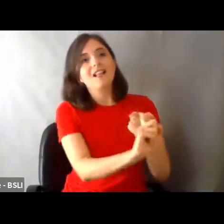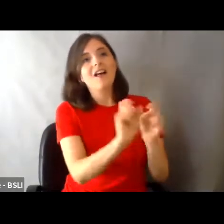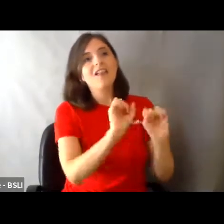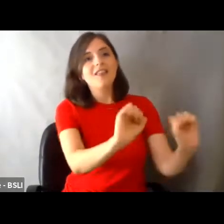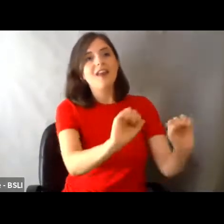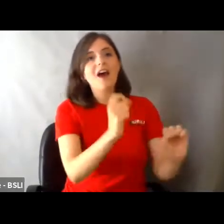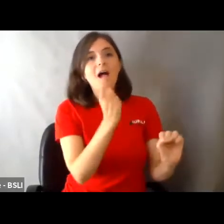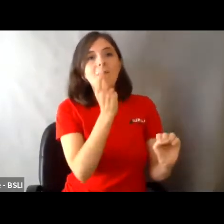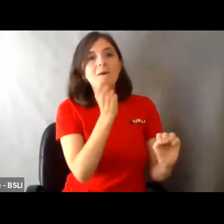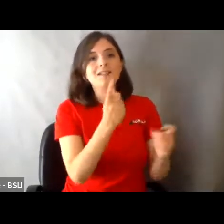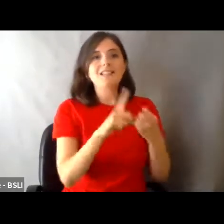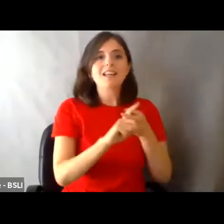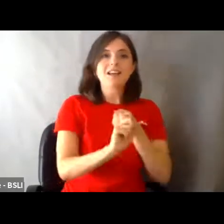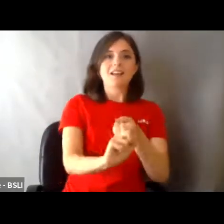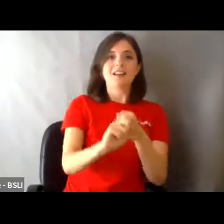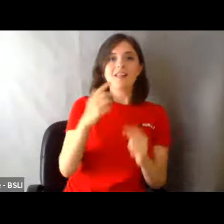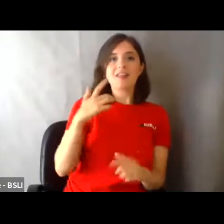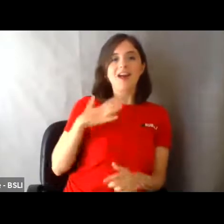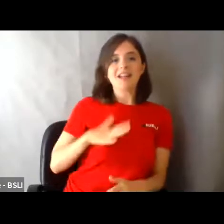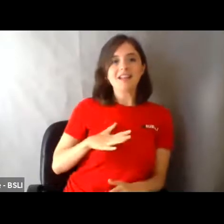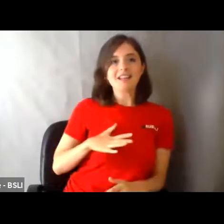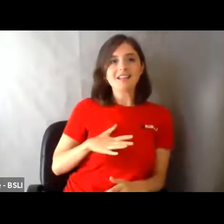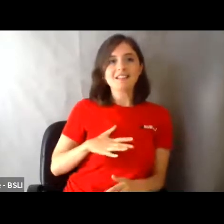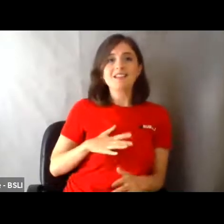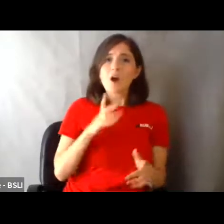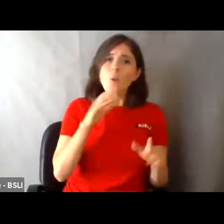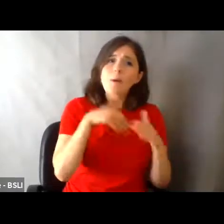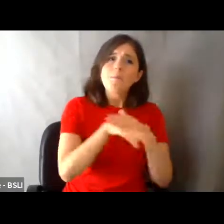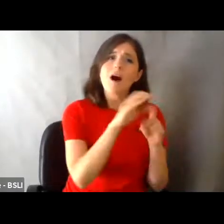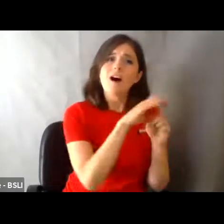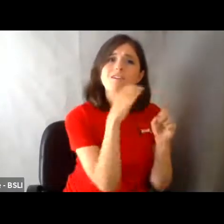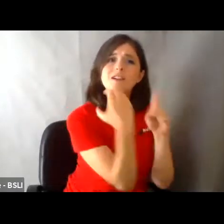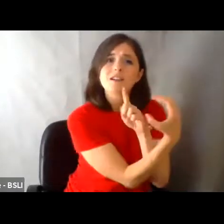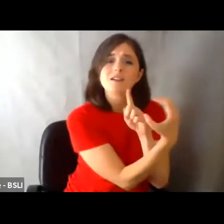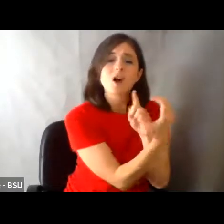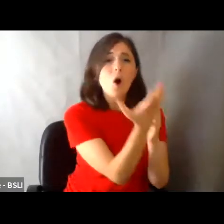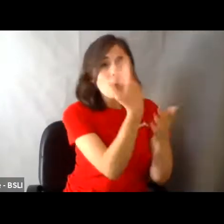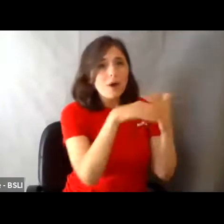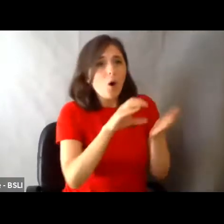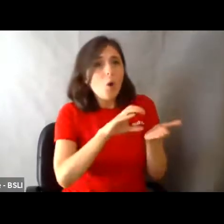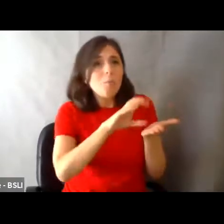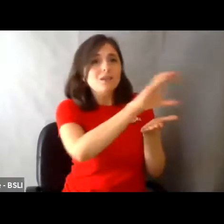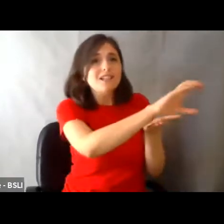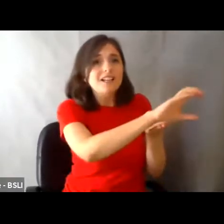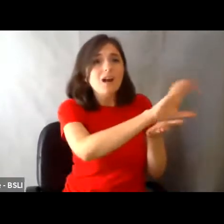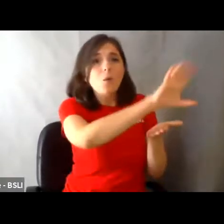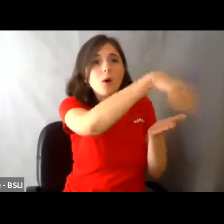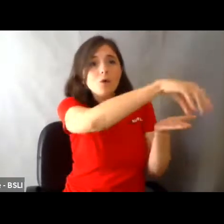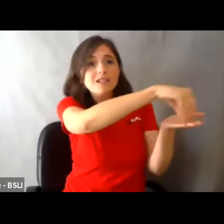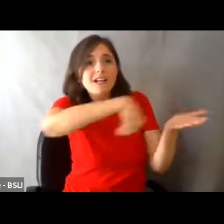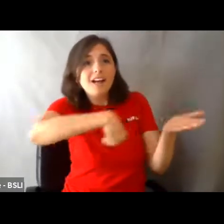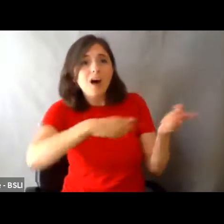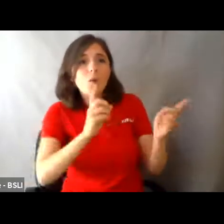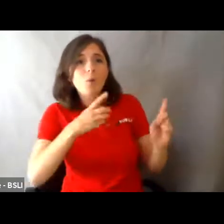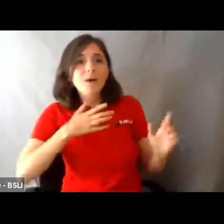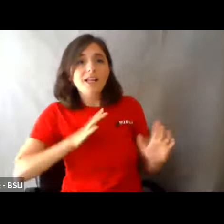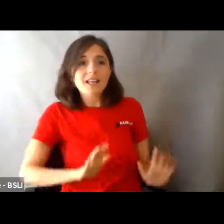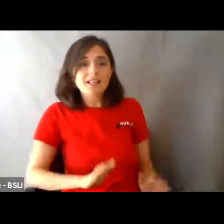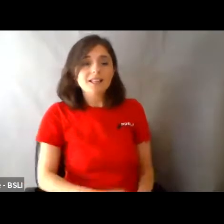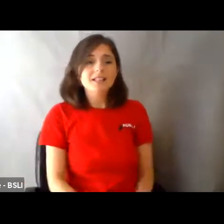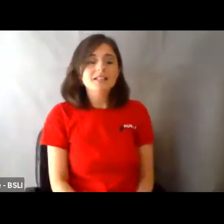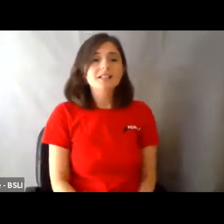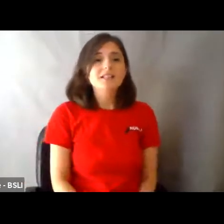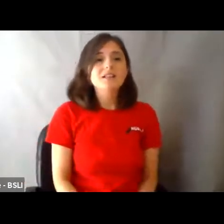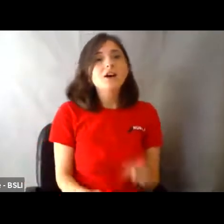all have, you know, we all put in, we all take out in as much as we need that. And I think there's